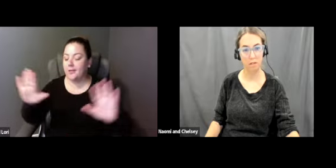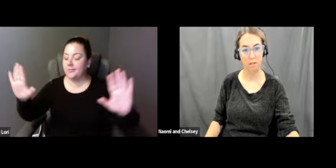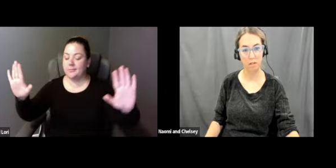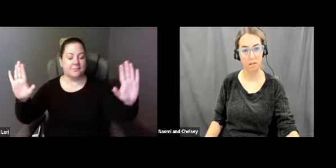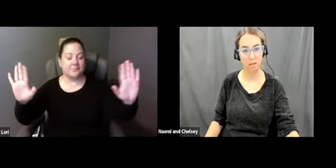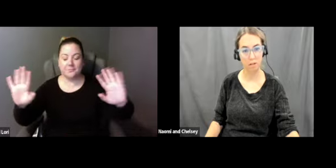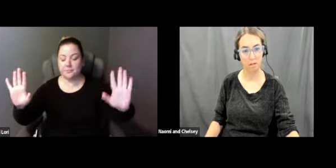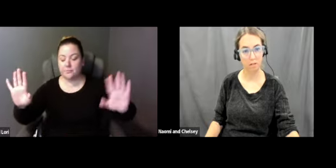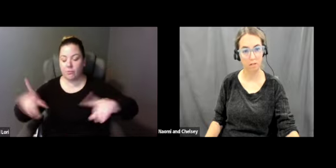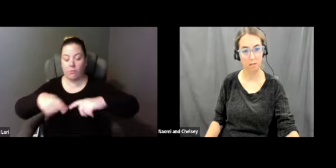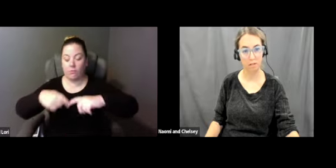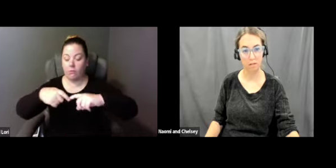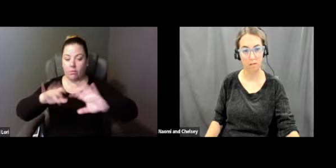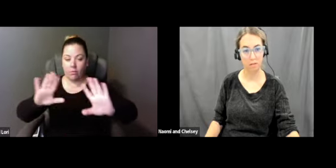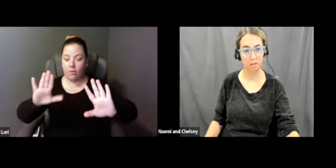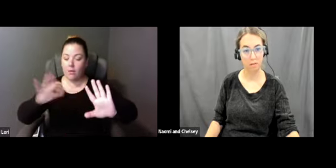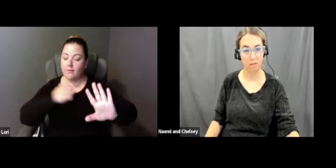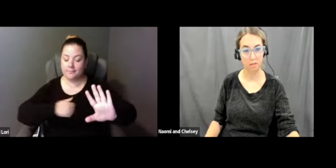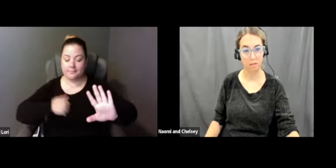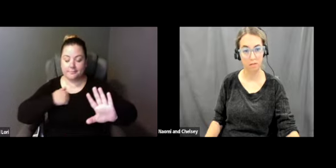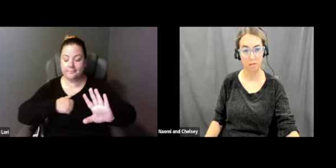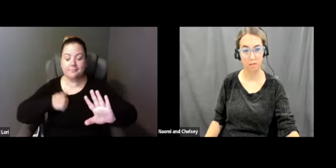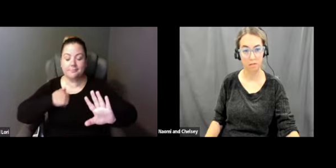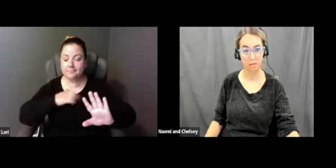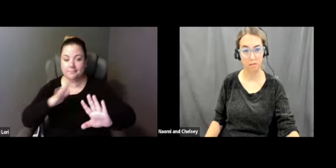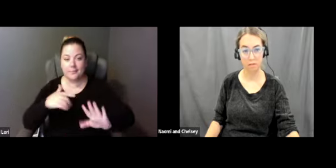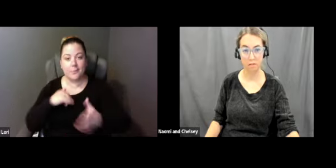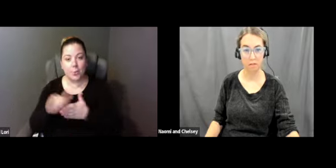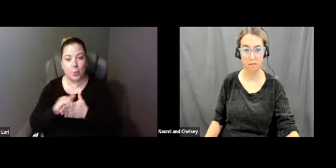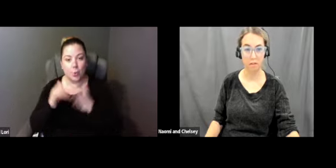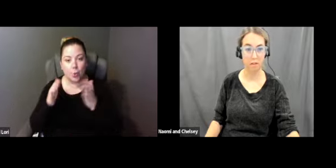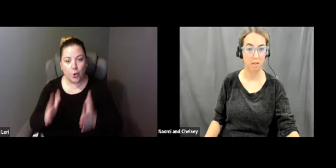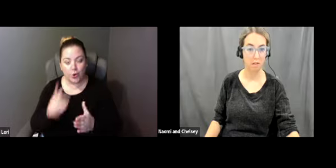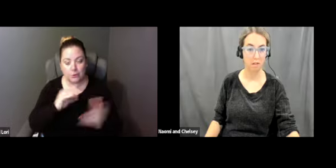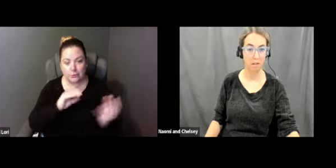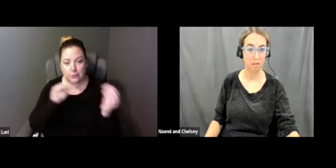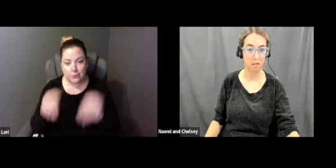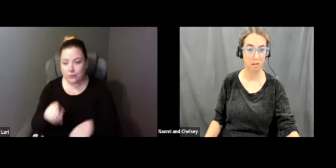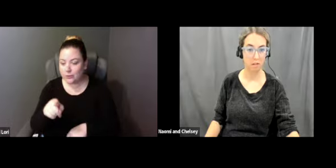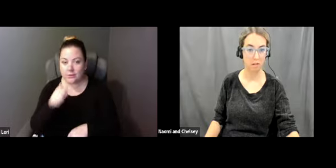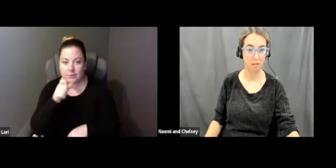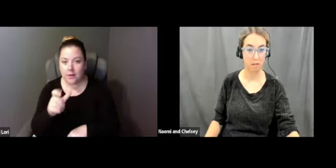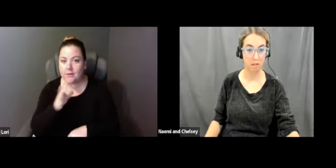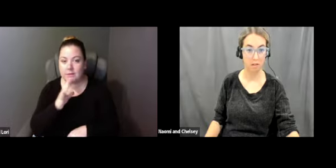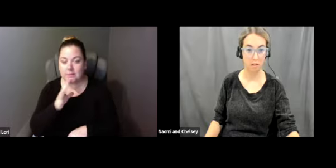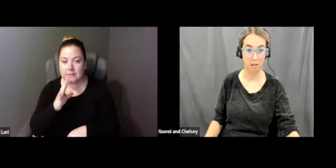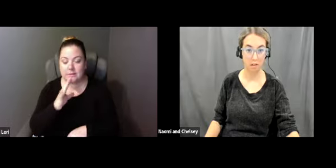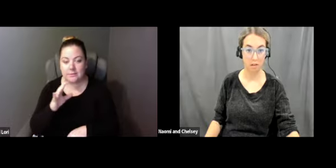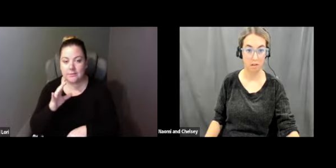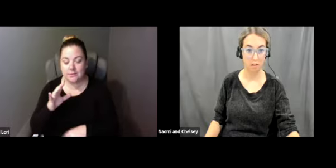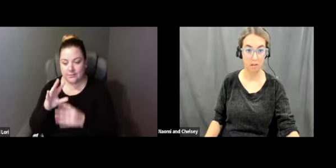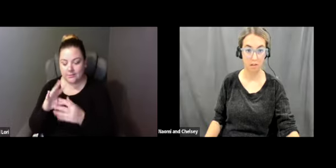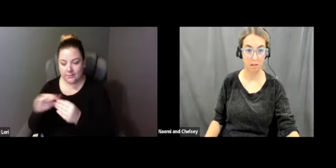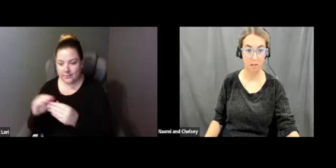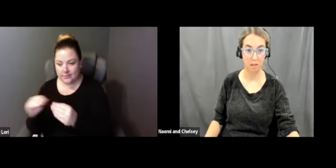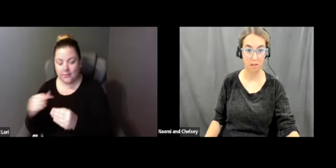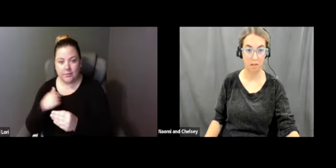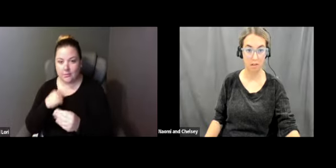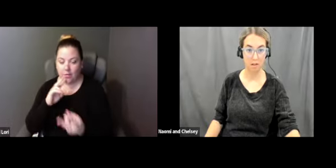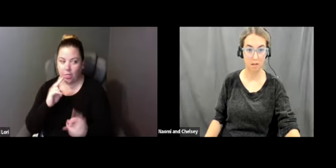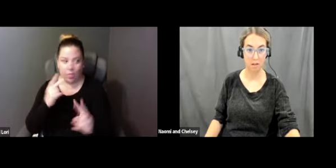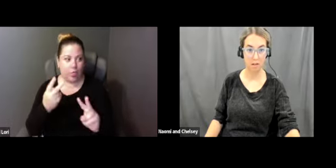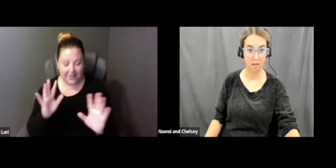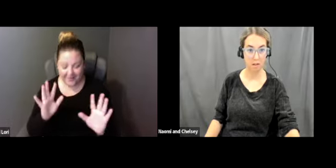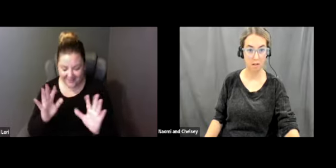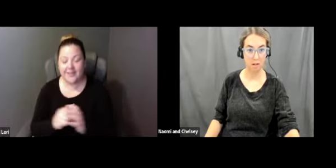stopped their conversation. I was like, I am so sorry. I am from New York City. I realize you are not talking about a Frozen character. And